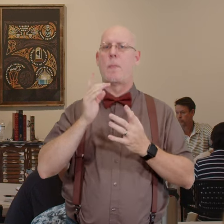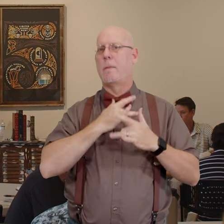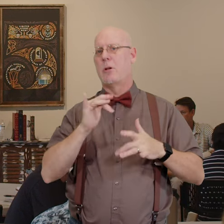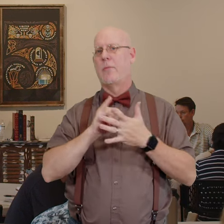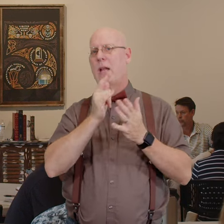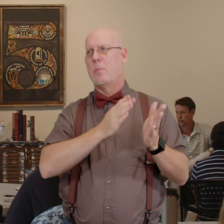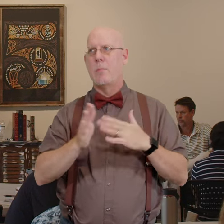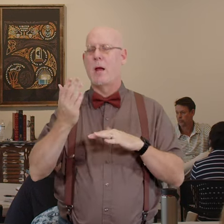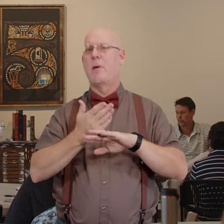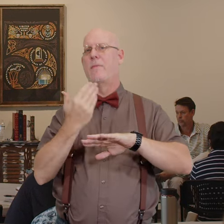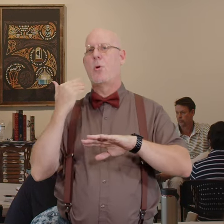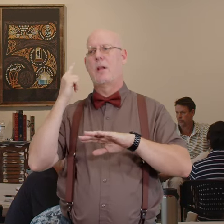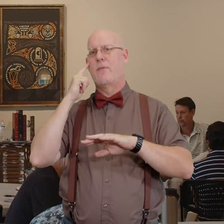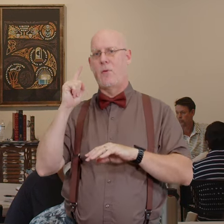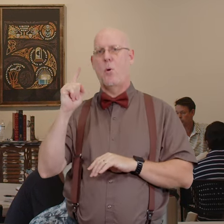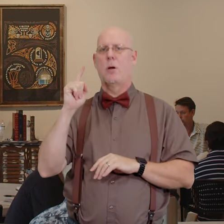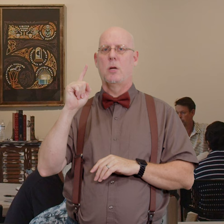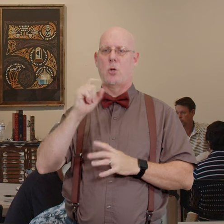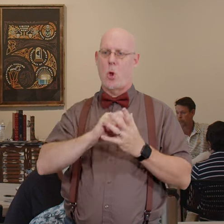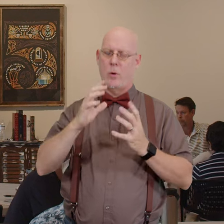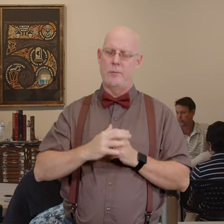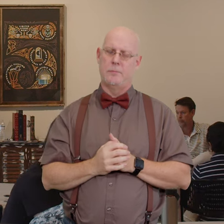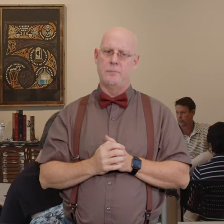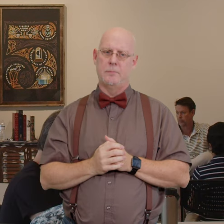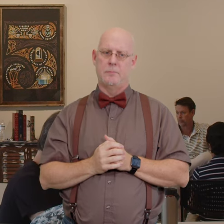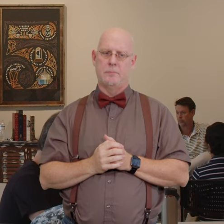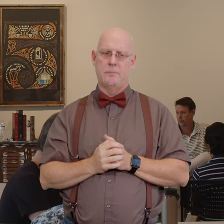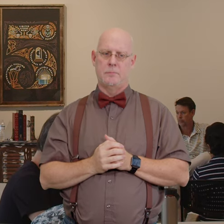vessels of mercy which he has prepared beforehand for glory.